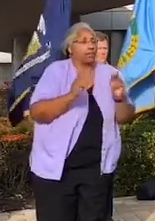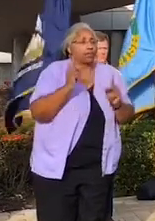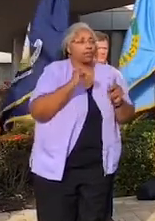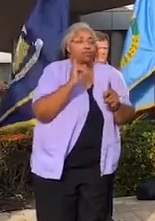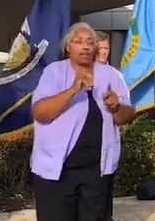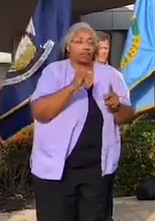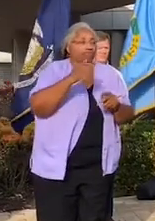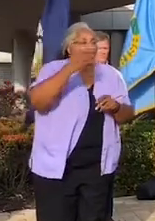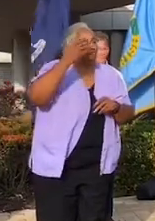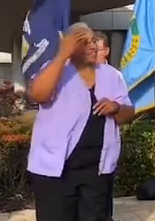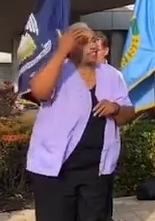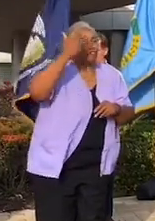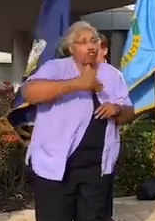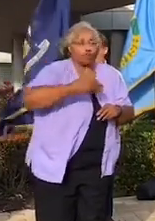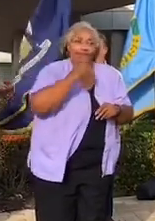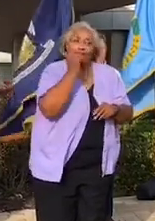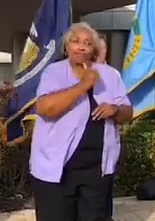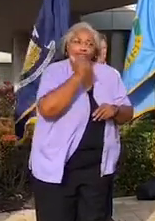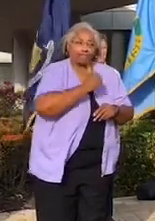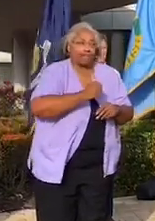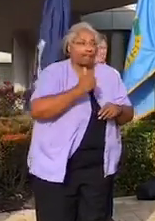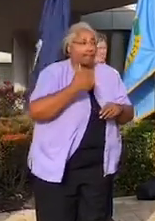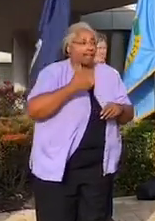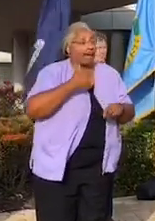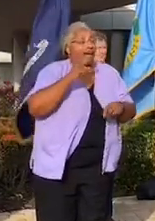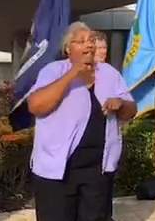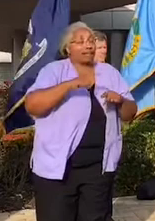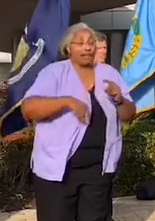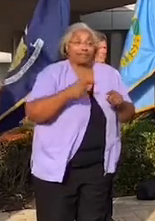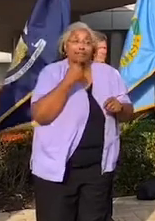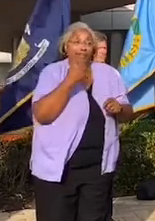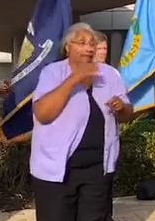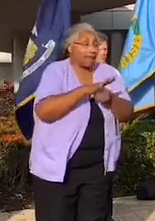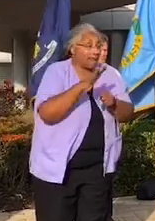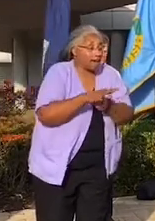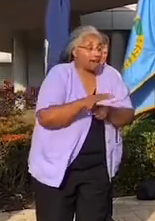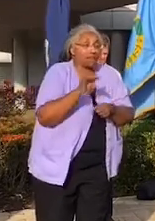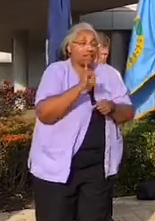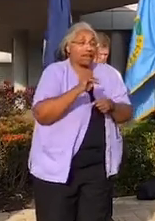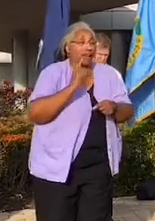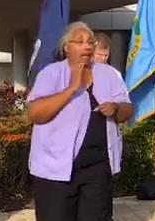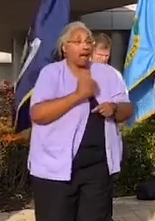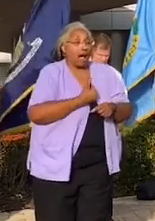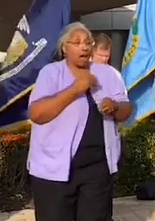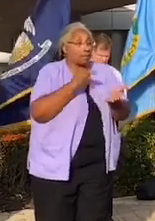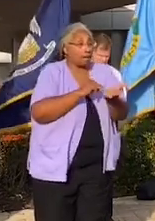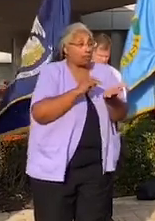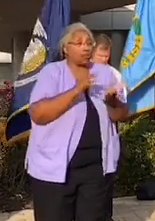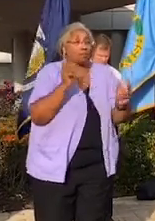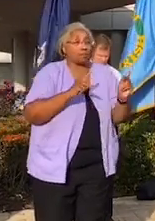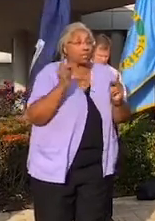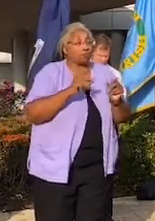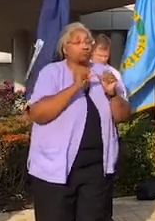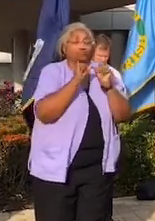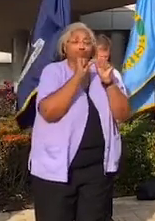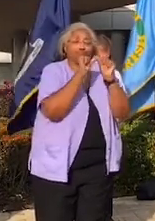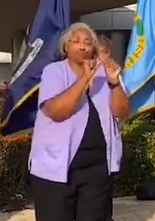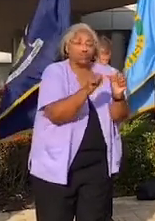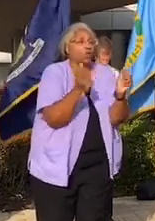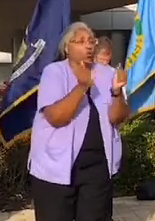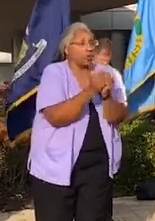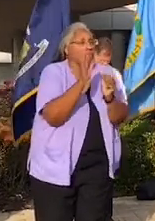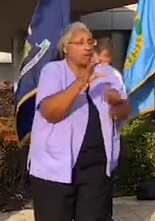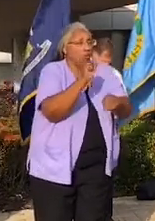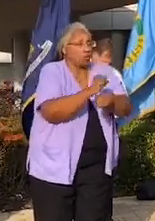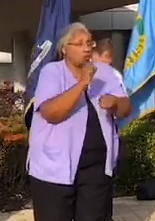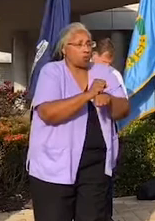on the front lines daily, and I cannot overstate enough how they have been unwavering in their efforts every